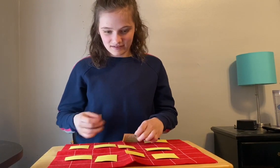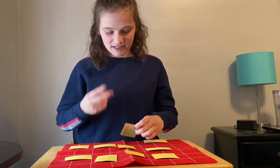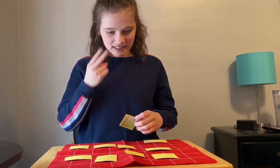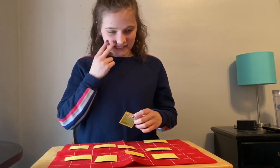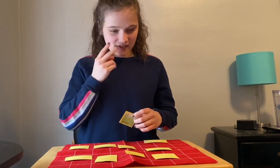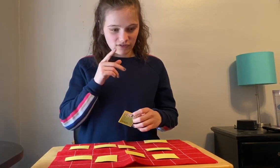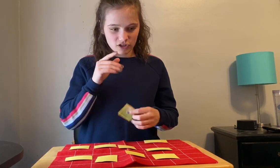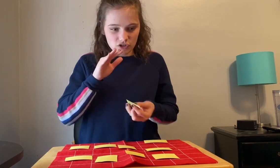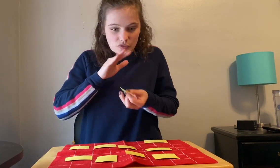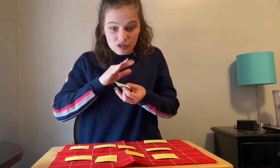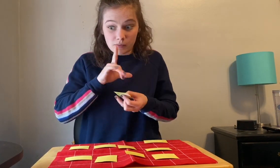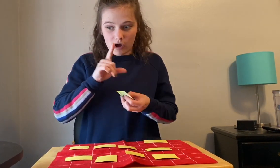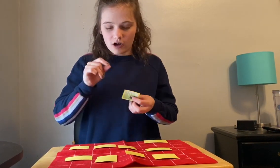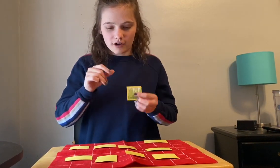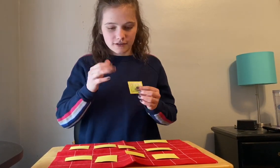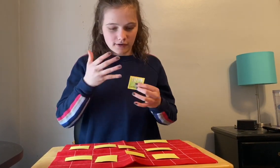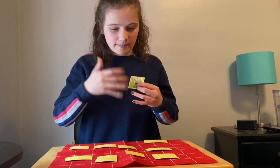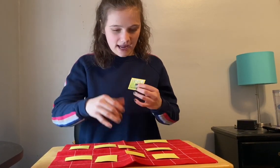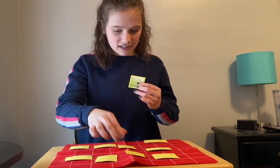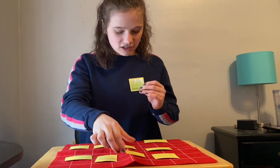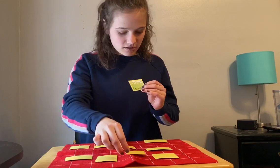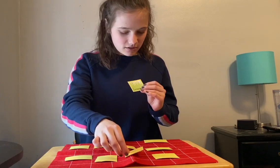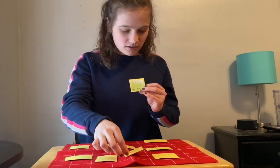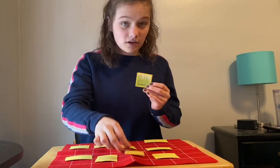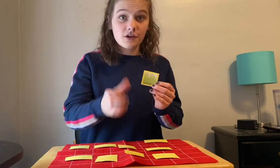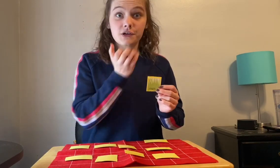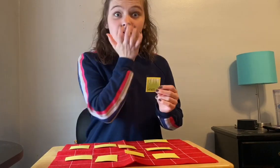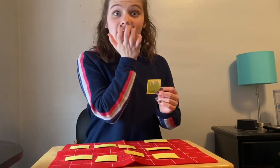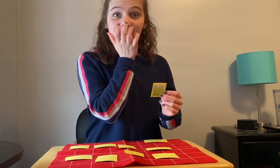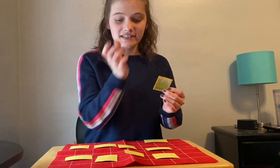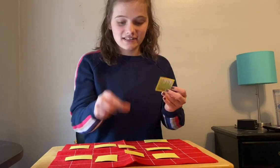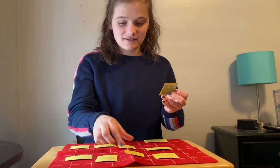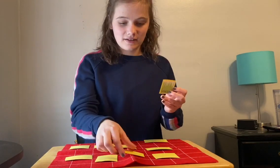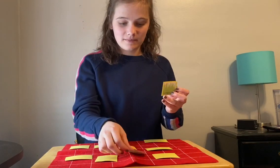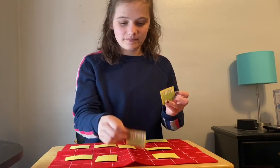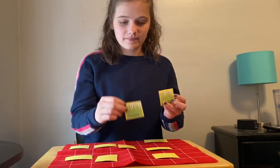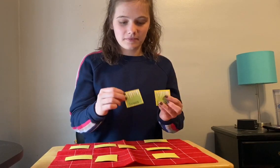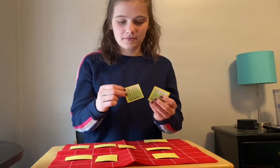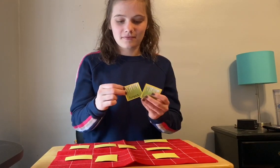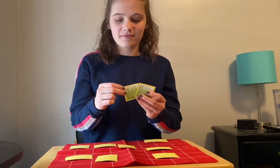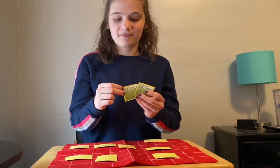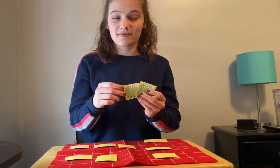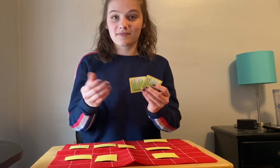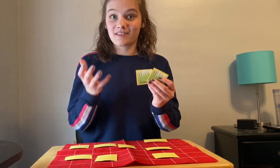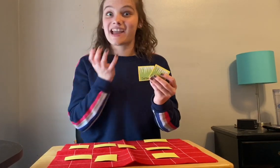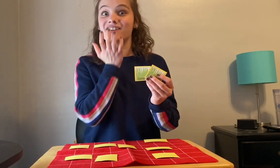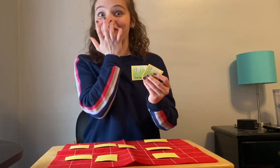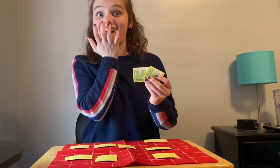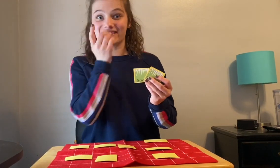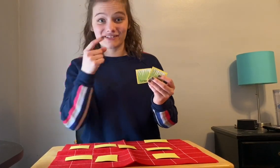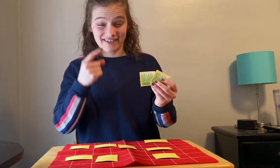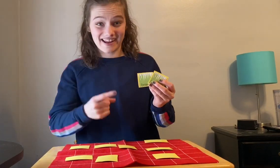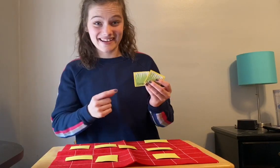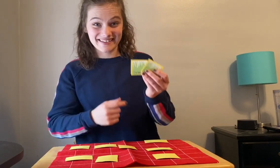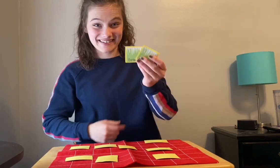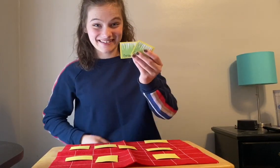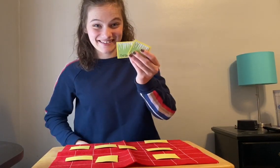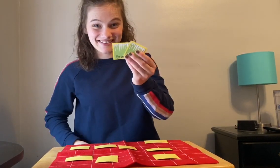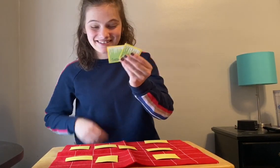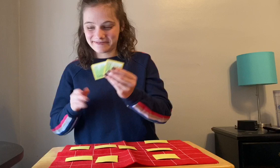Let's see if the 2 small cards are a match. Grass. And grass, right?